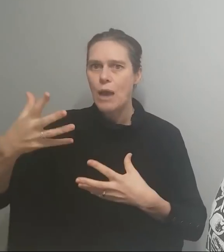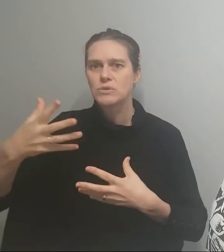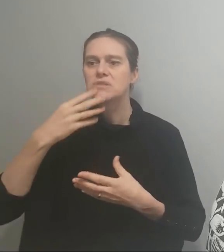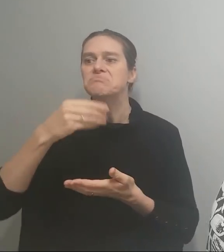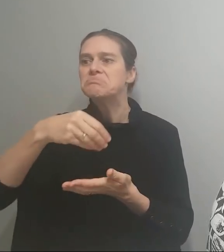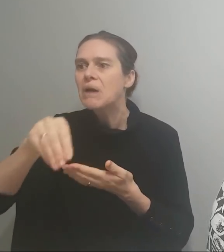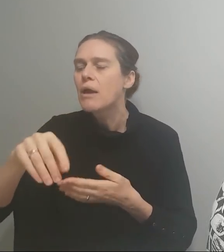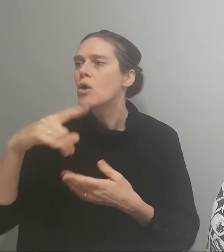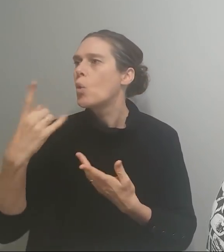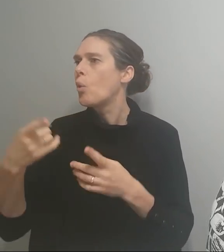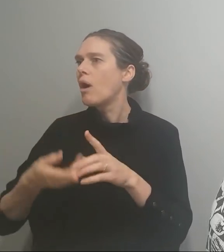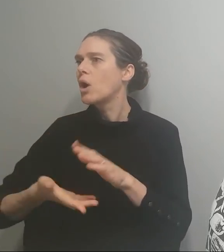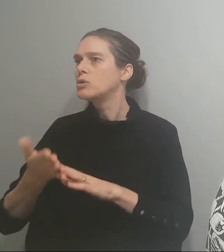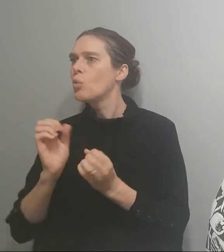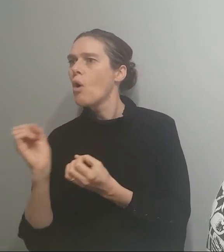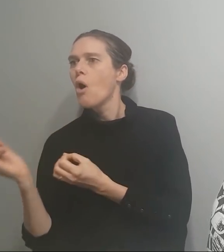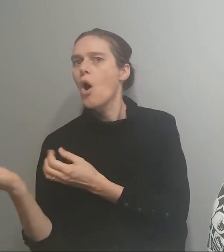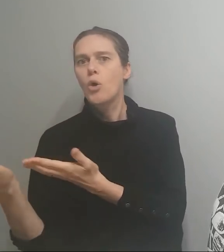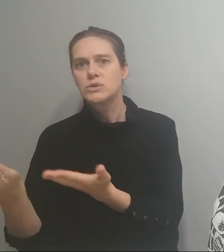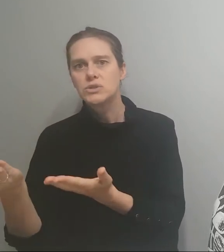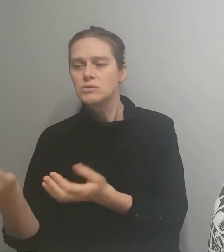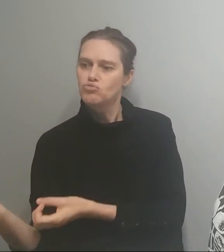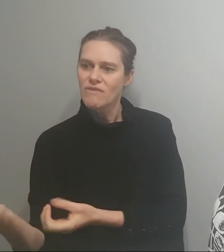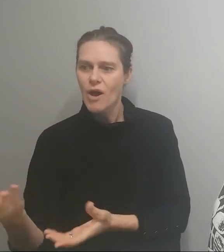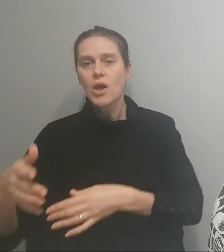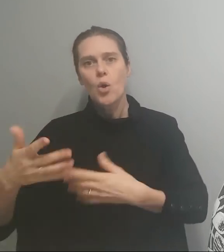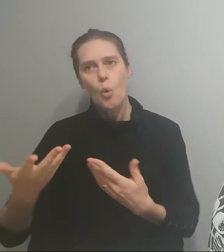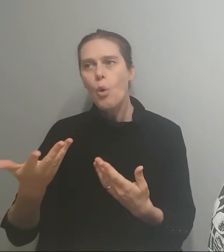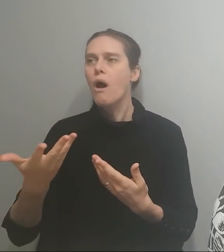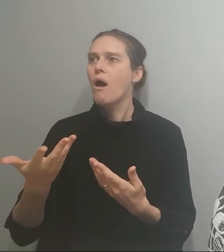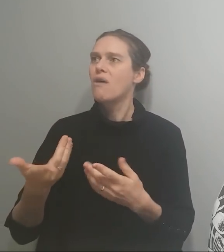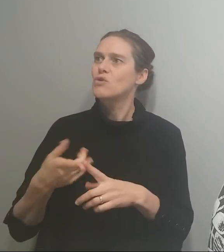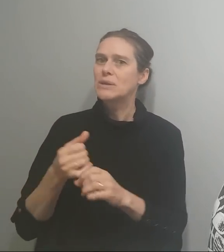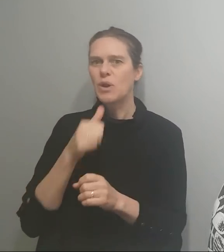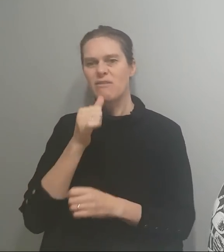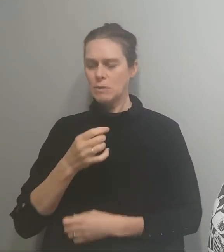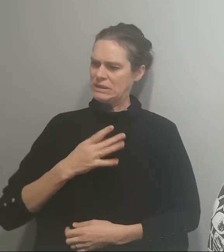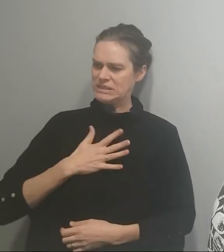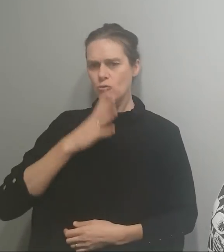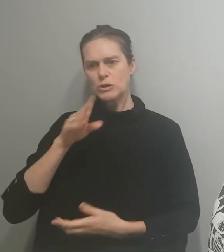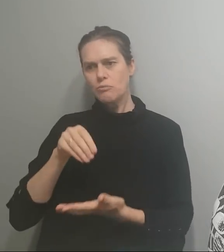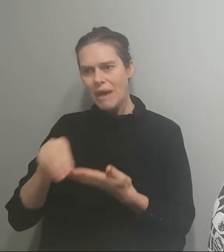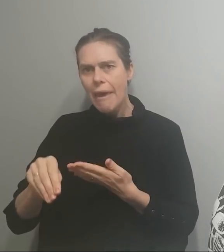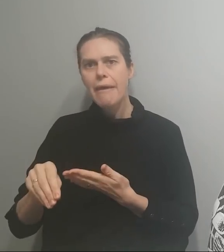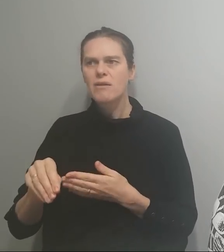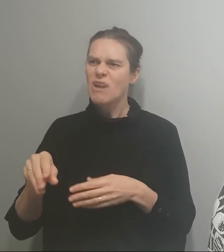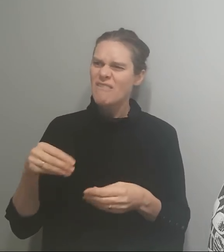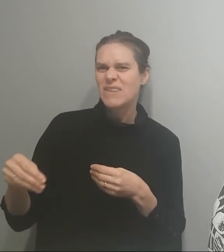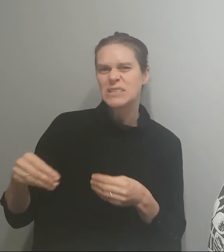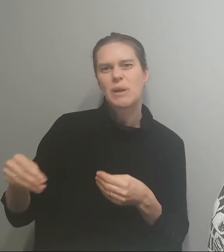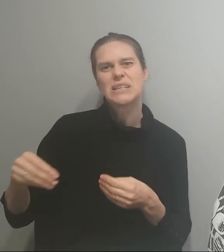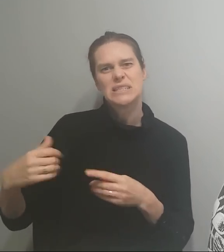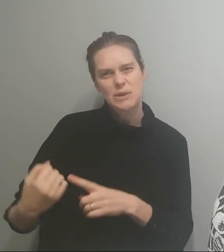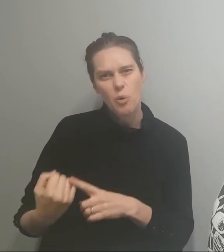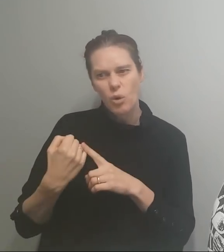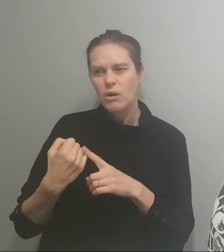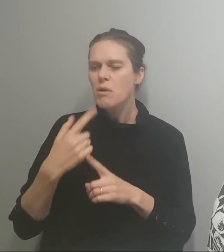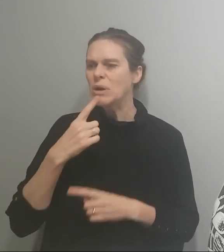going to a host provider, or using a flexible disability support contract with a